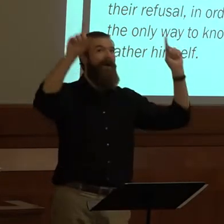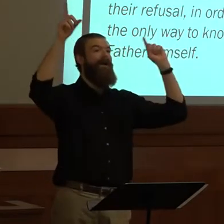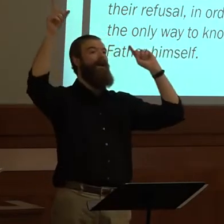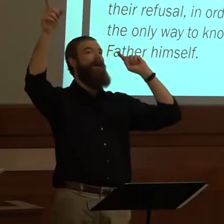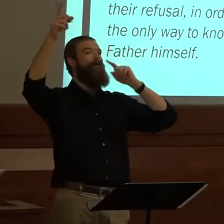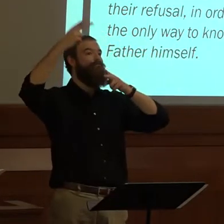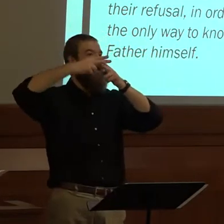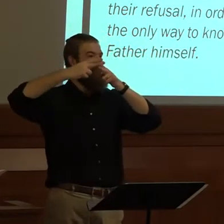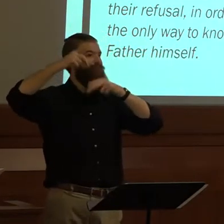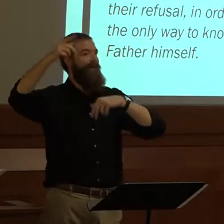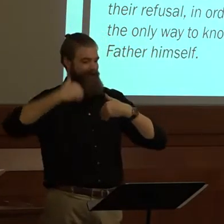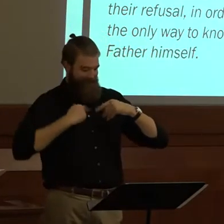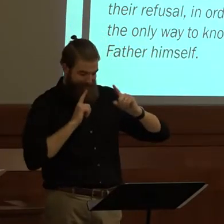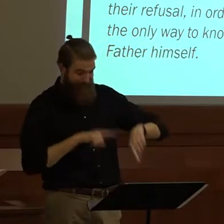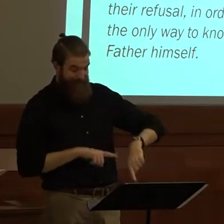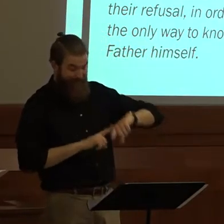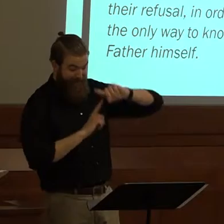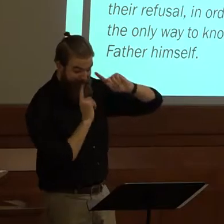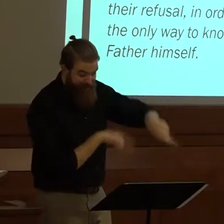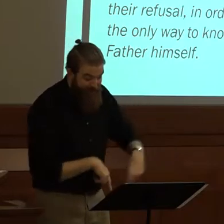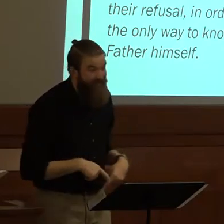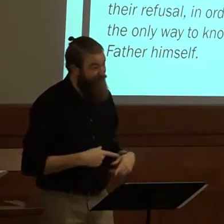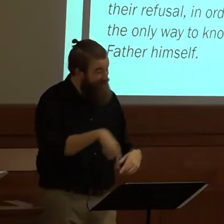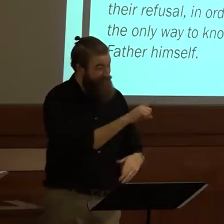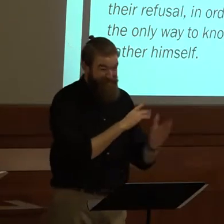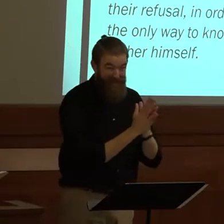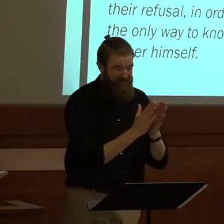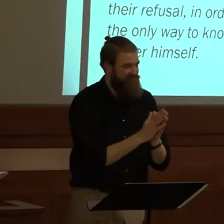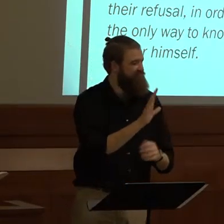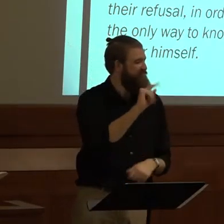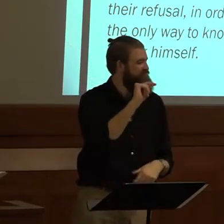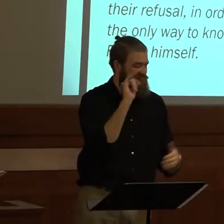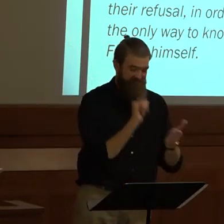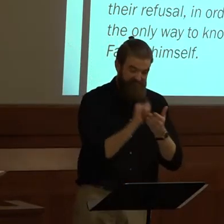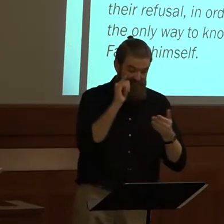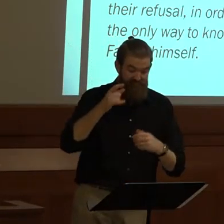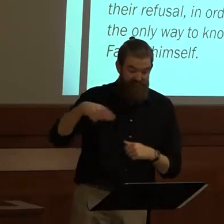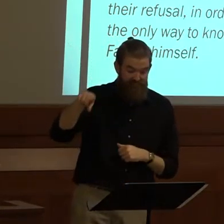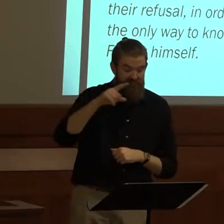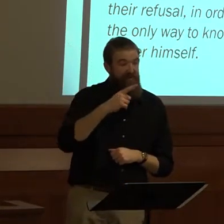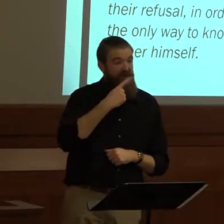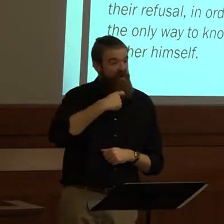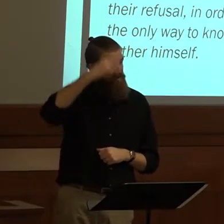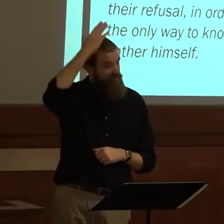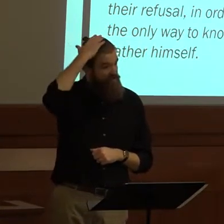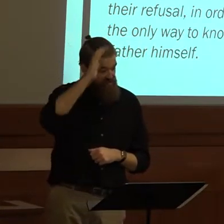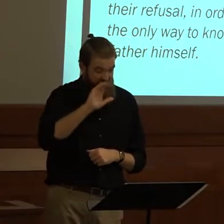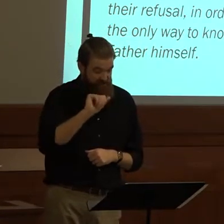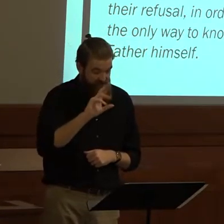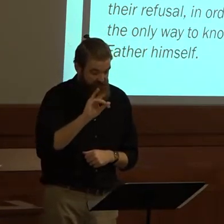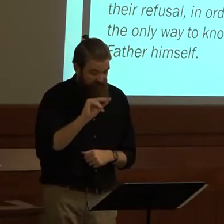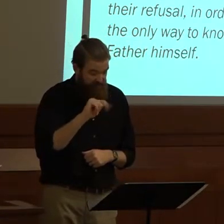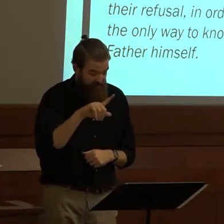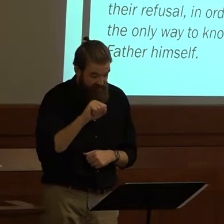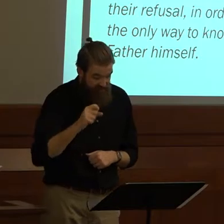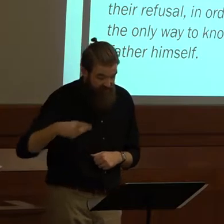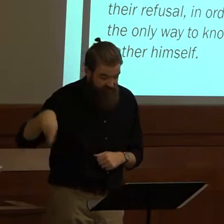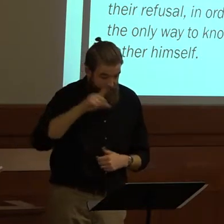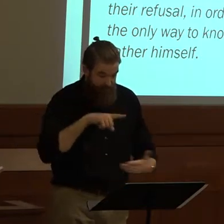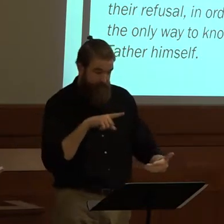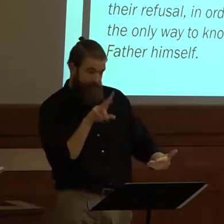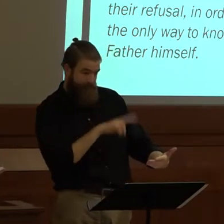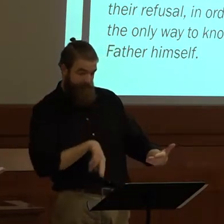to me. The cardinals must have thought that the deaf-mute in question, although better trained than most, could